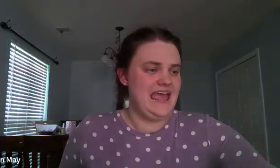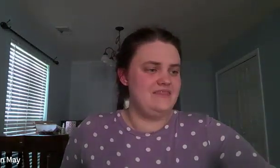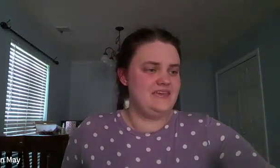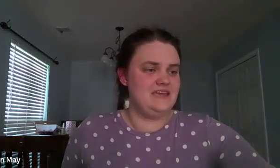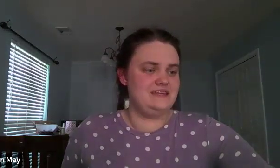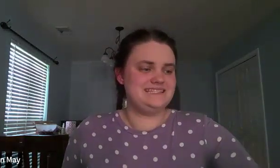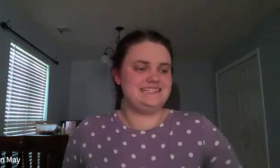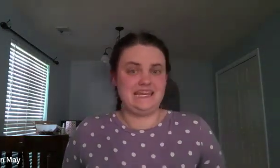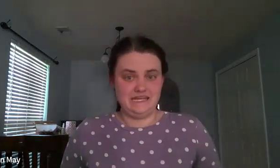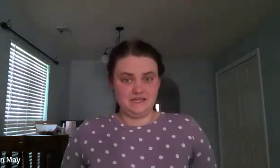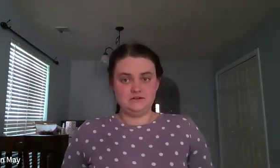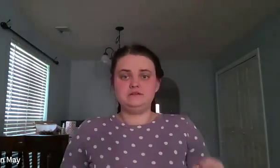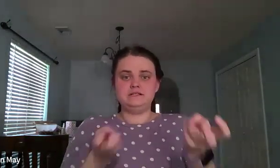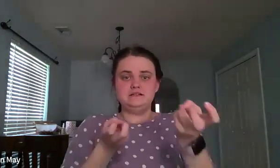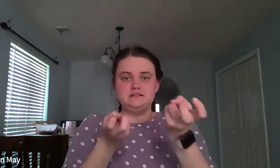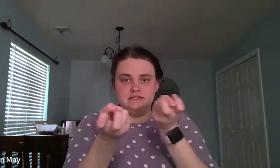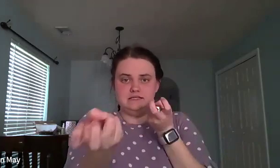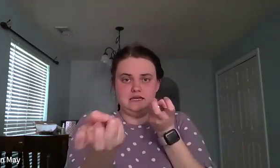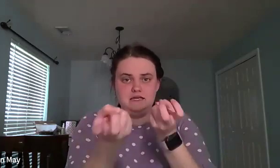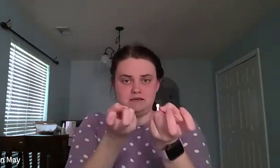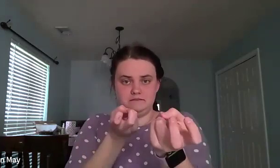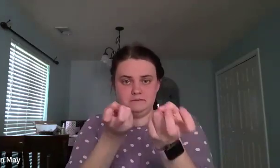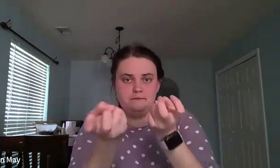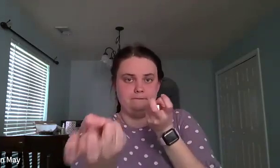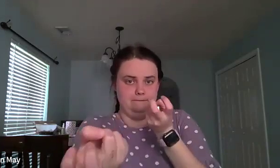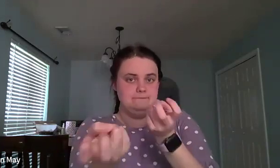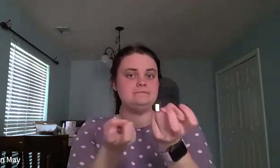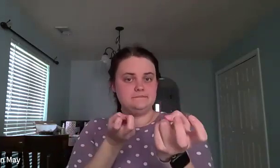And then skating, skating.